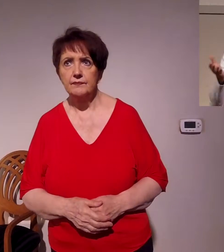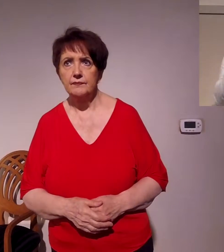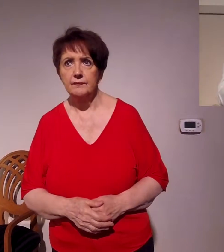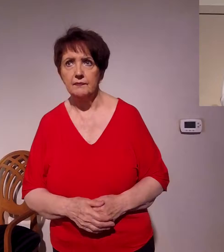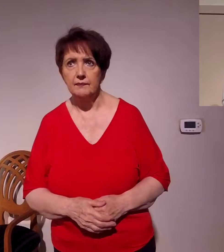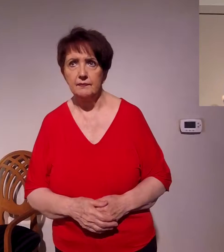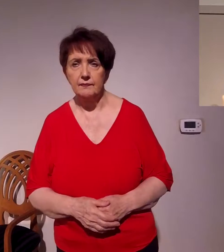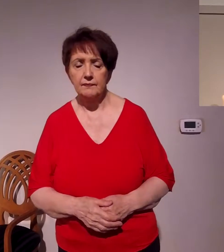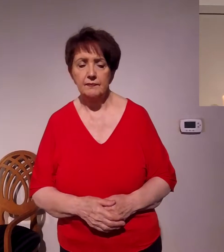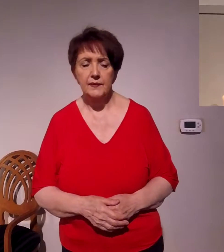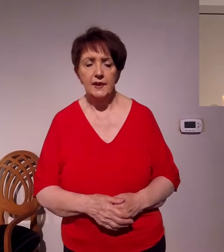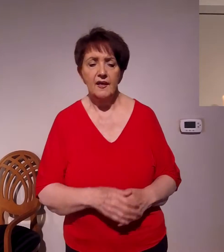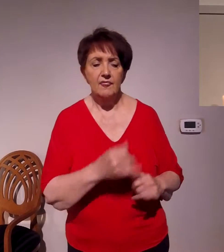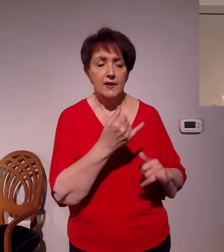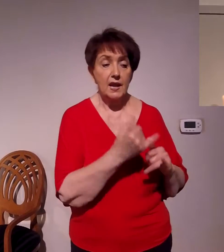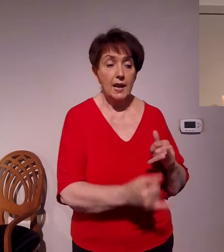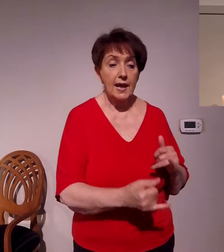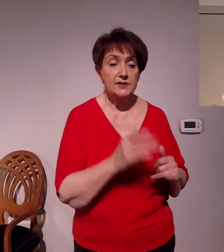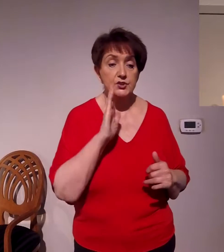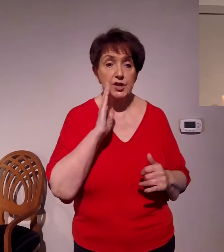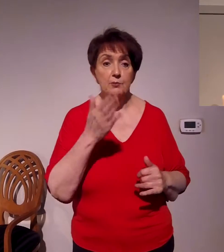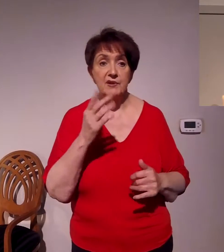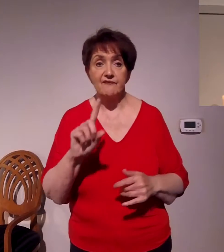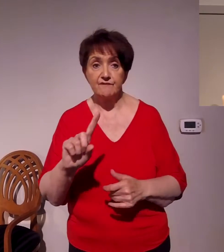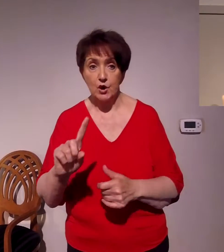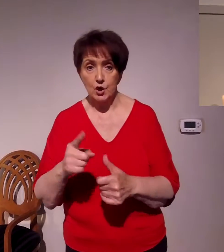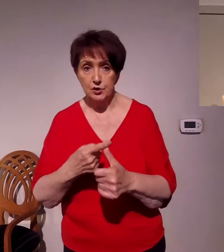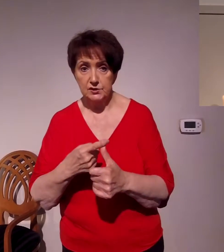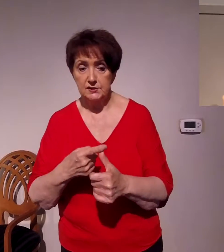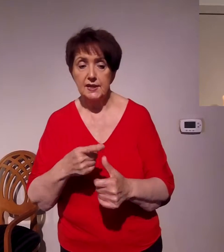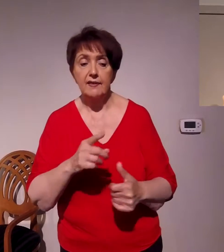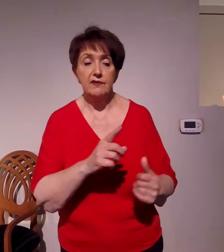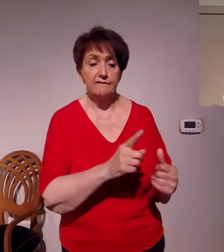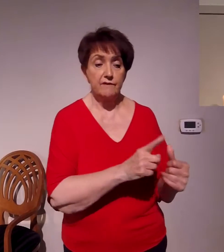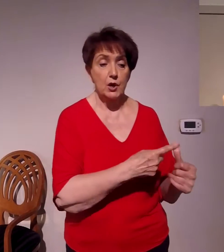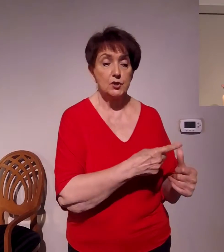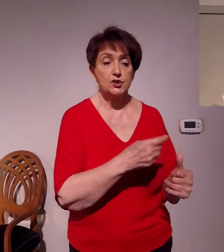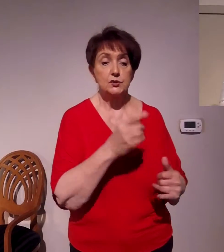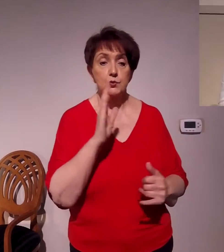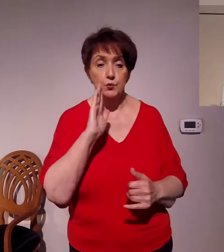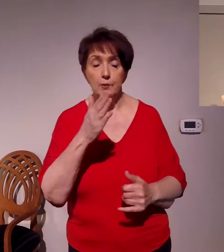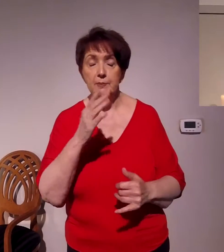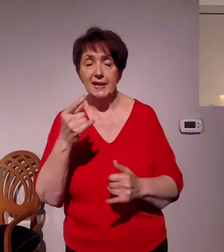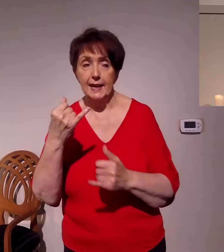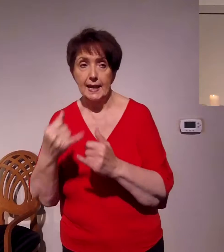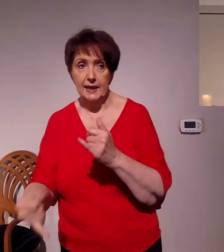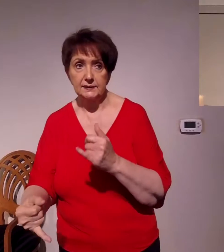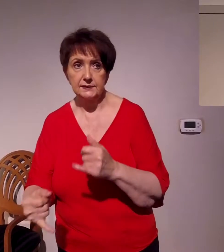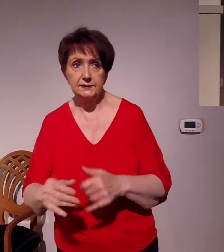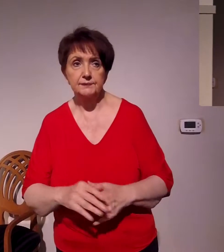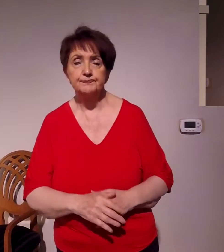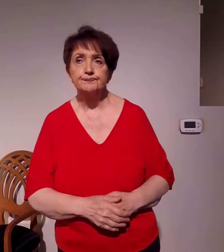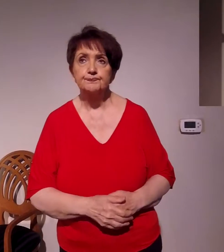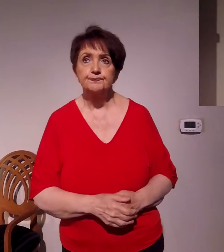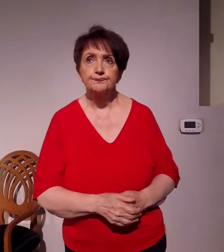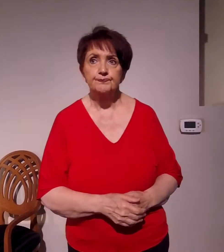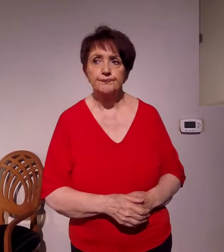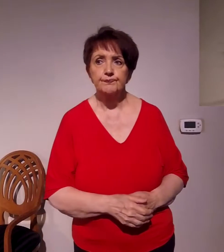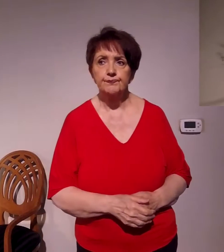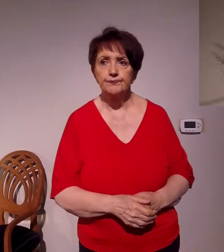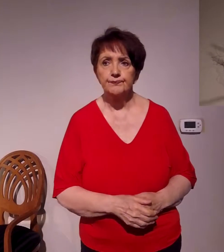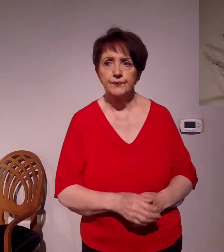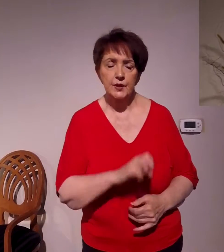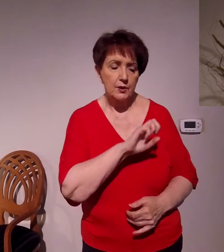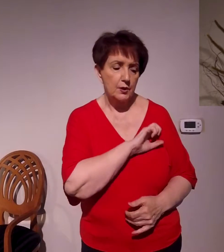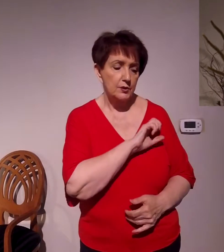first shall be last. Heard that before? Yeah. Okay, so now we come into what Ernest